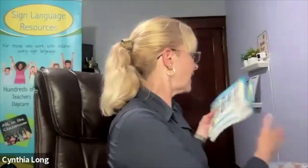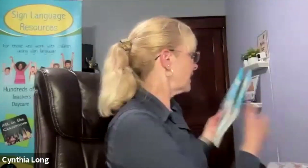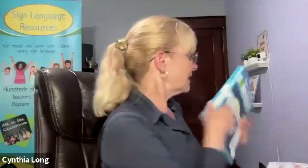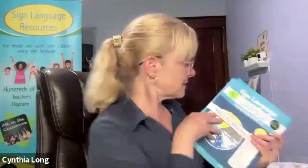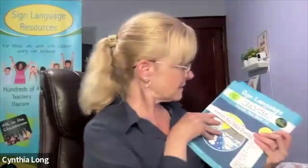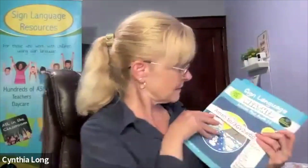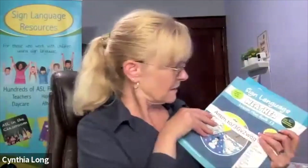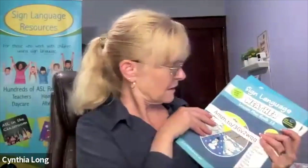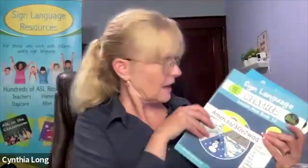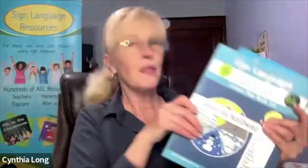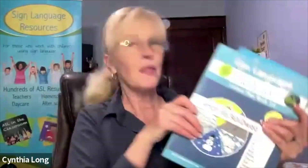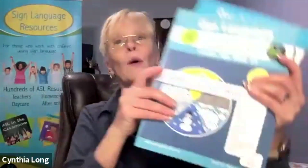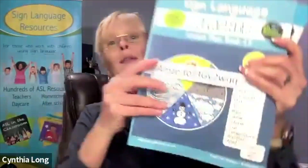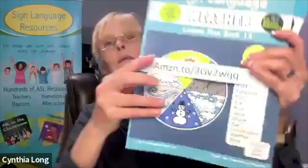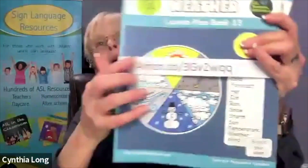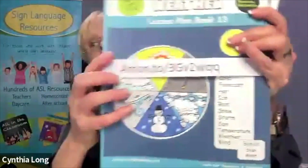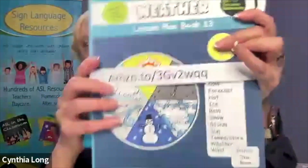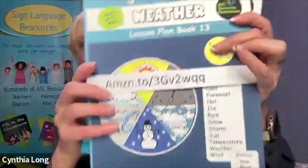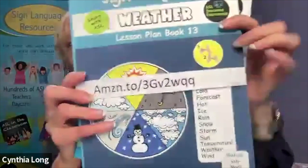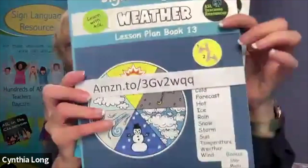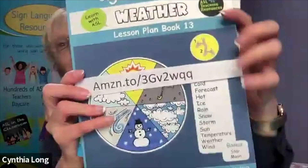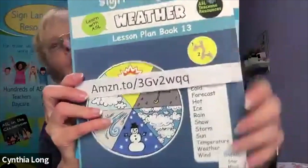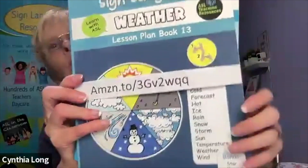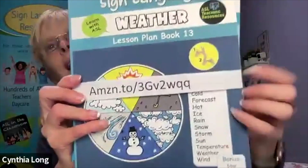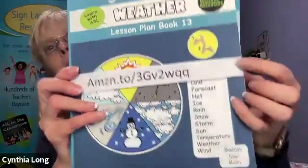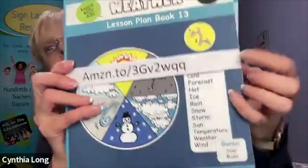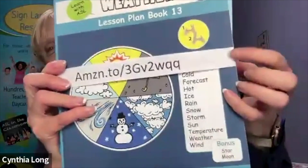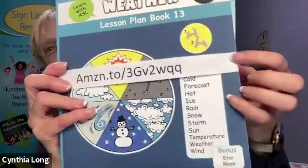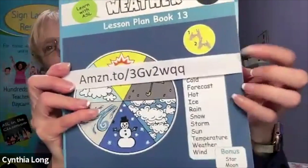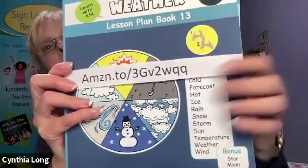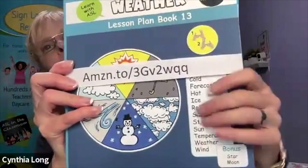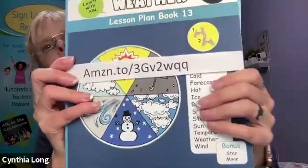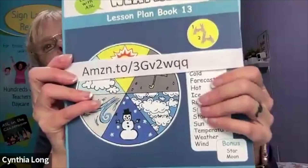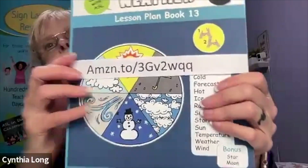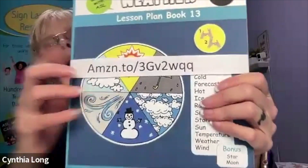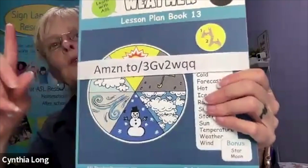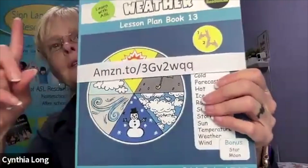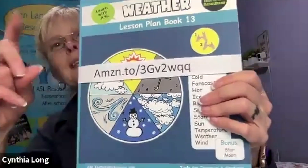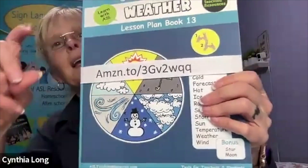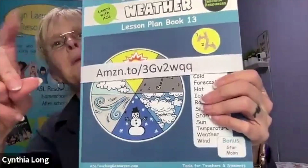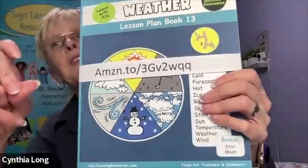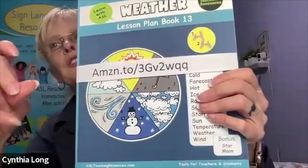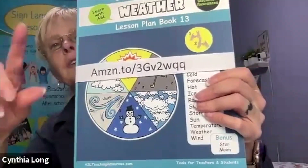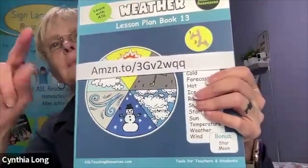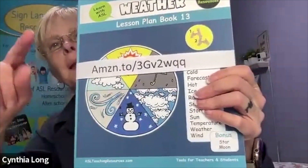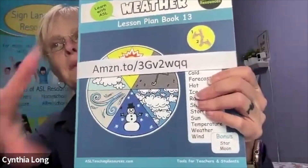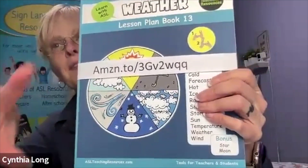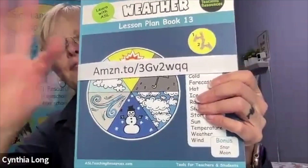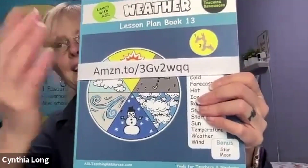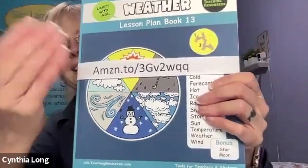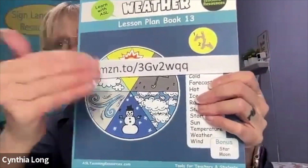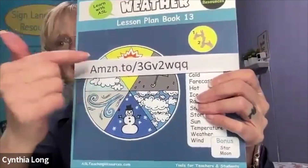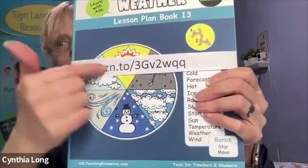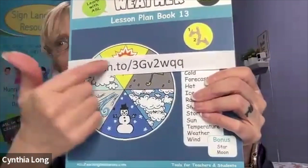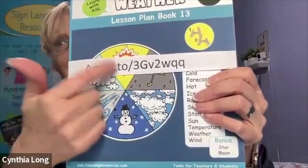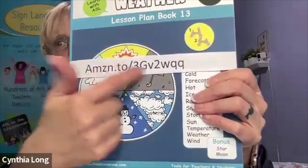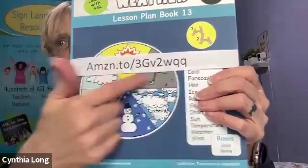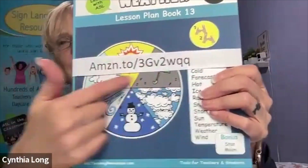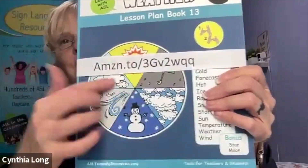at the weather book that's on Amazon. You can take a picture to be able to find it again. So,